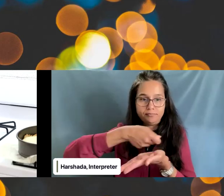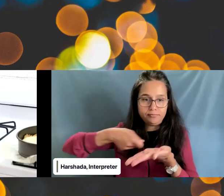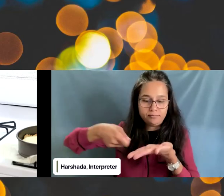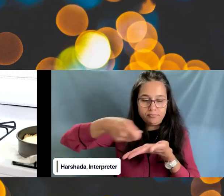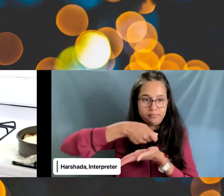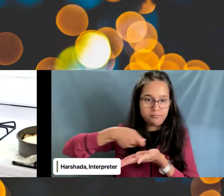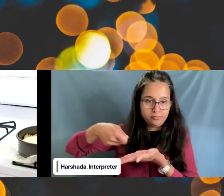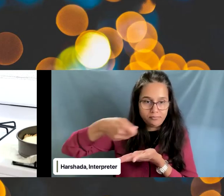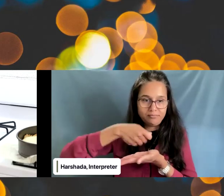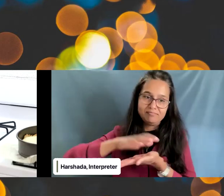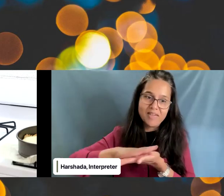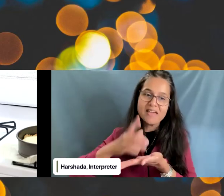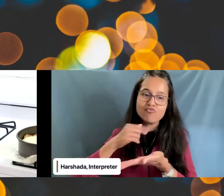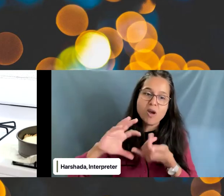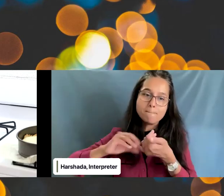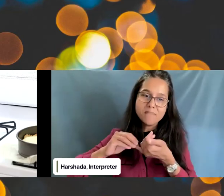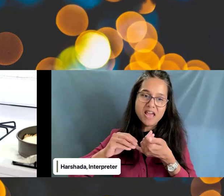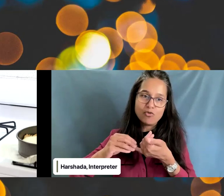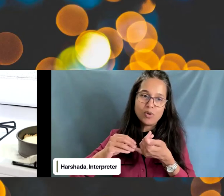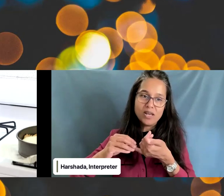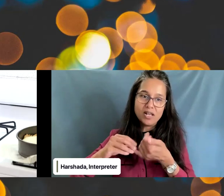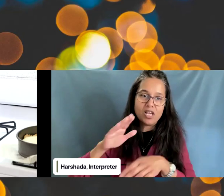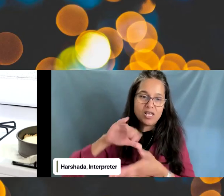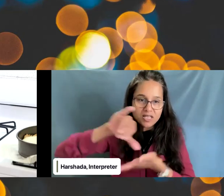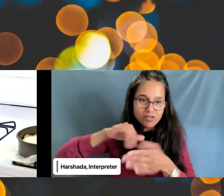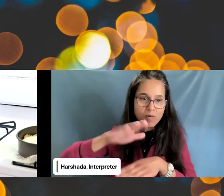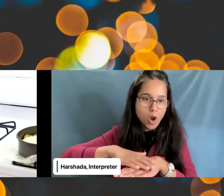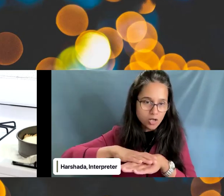Nice raspberry coulis on top.